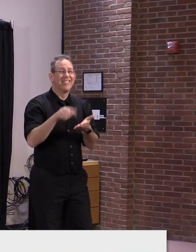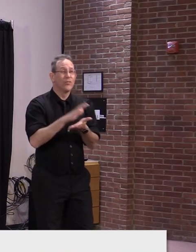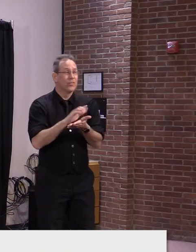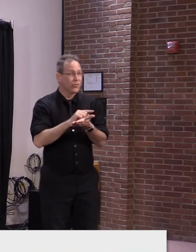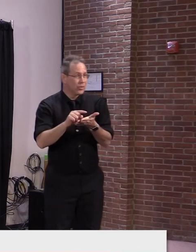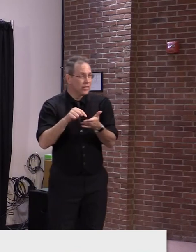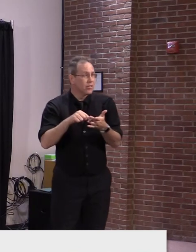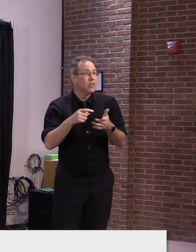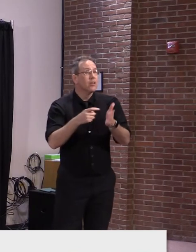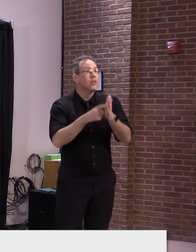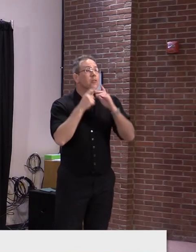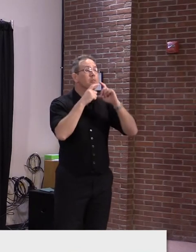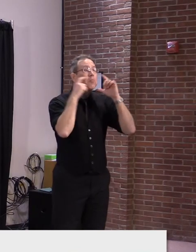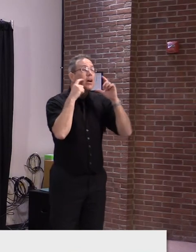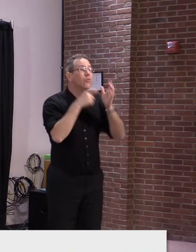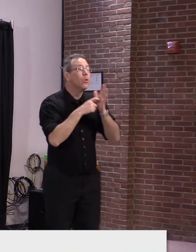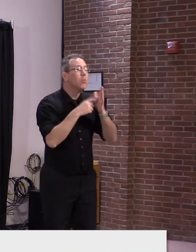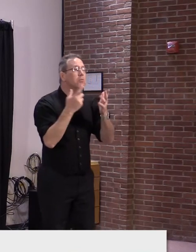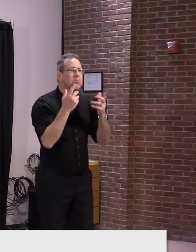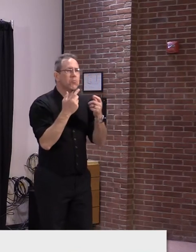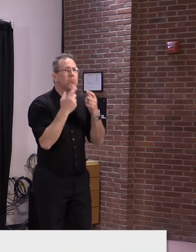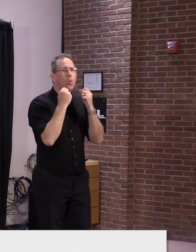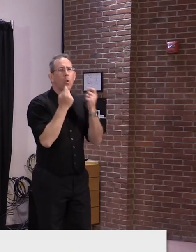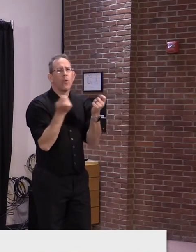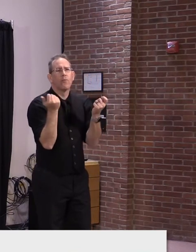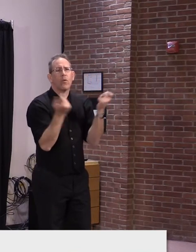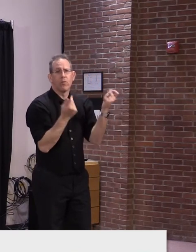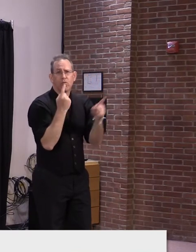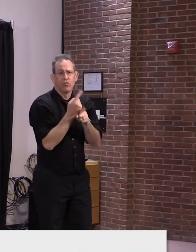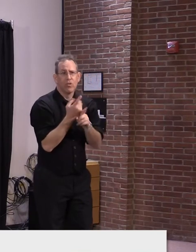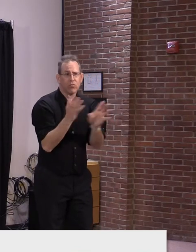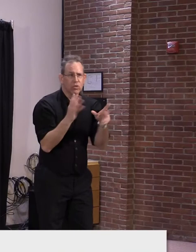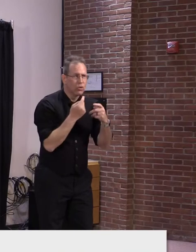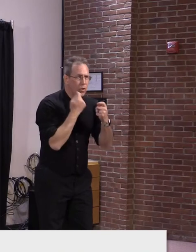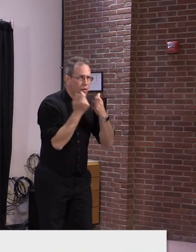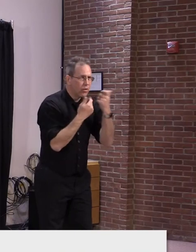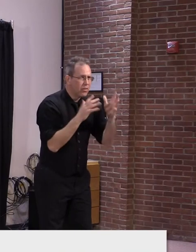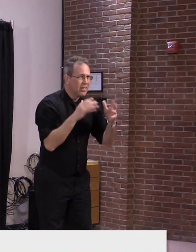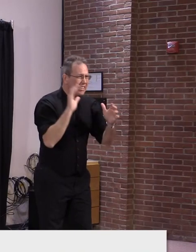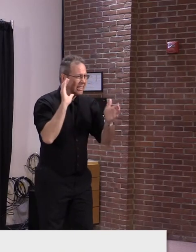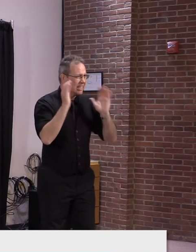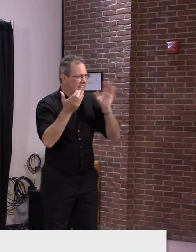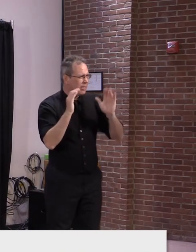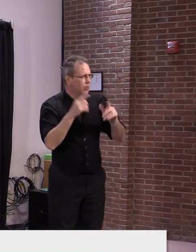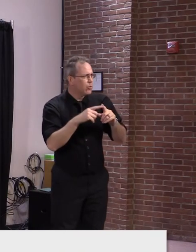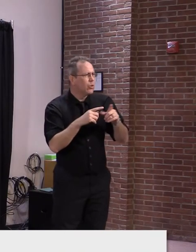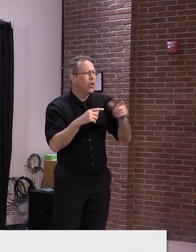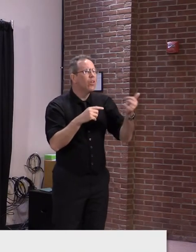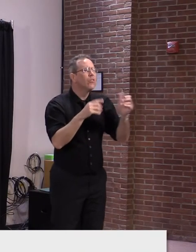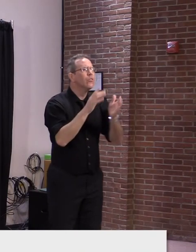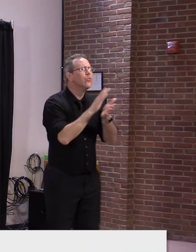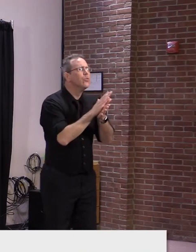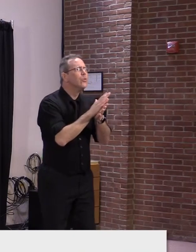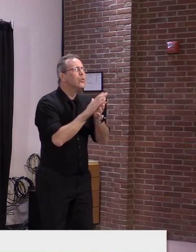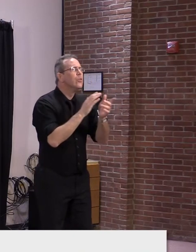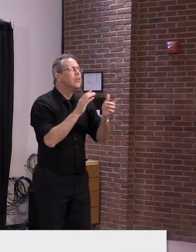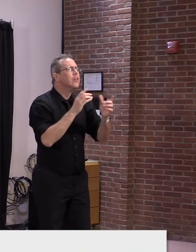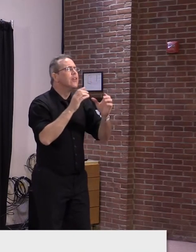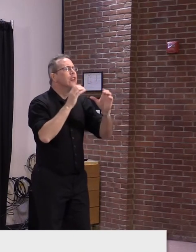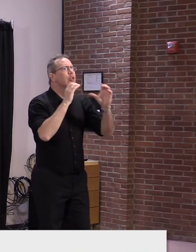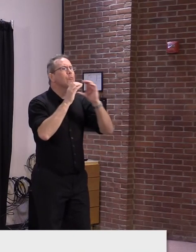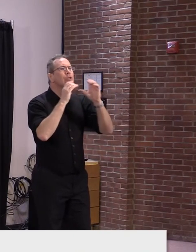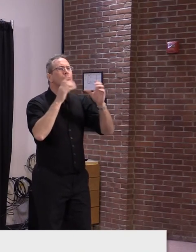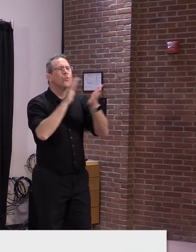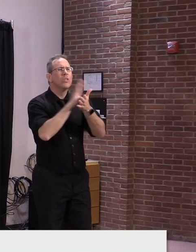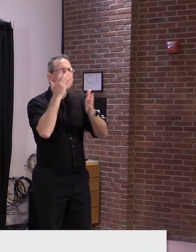requirements are dropped. And at the same time, it looks like schools are also dropping a lot of the communications that they've been doing around